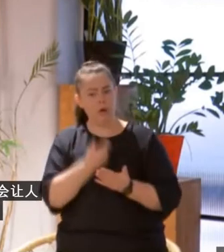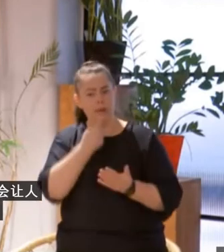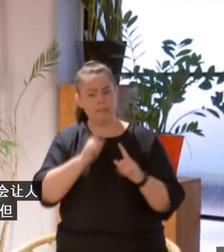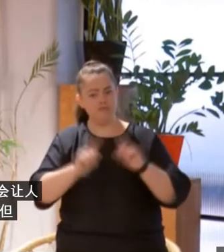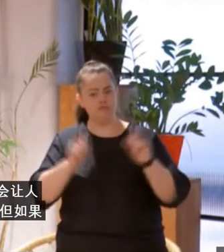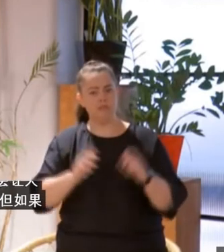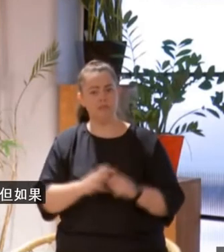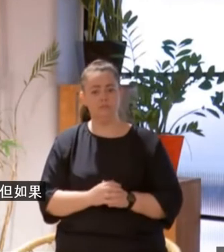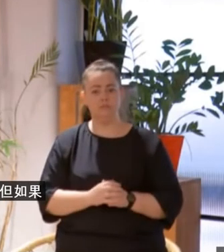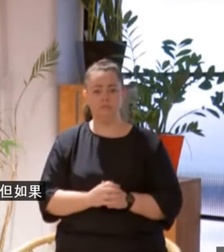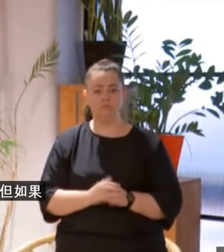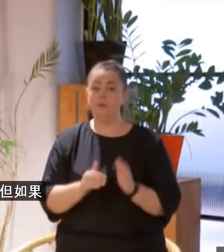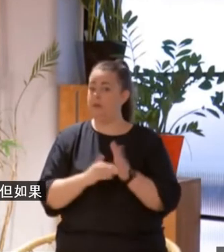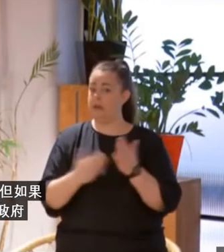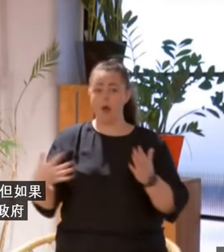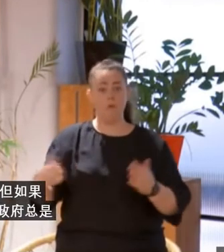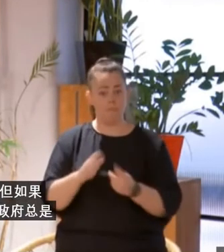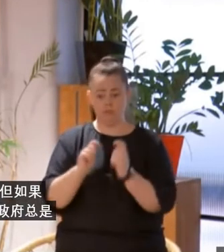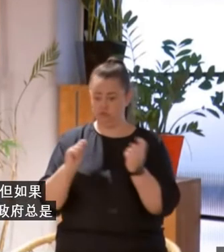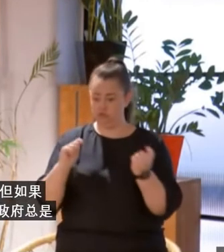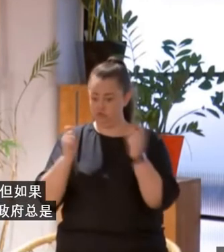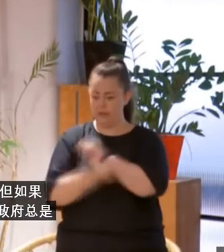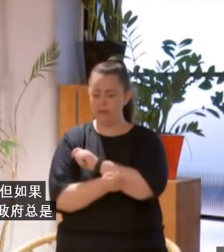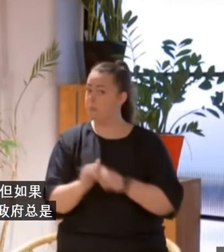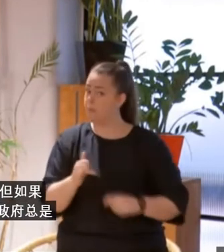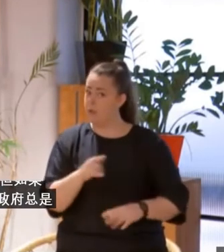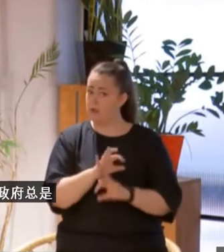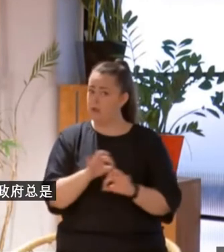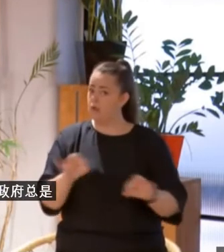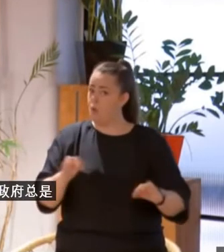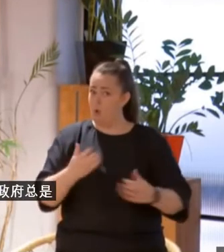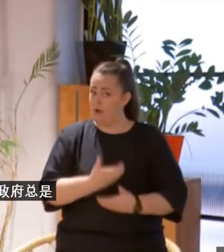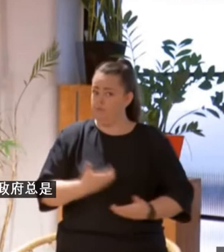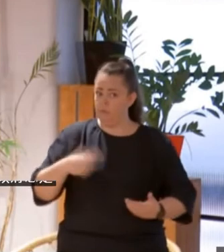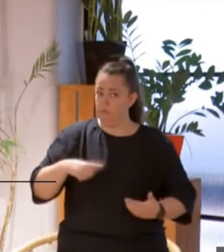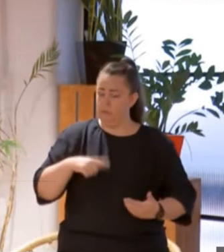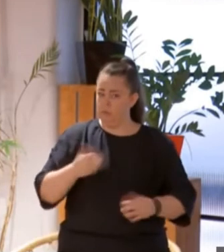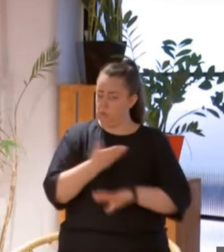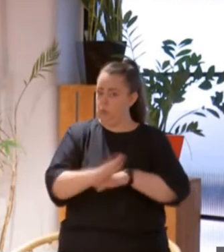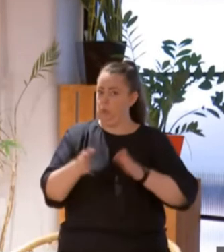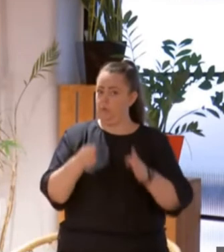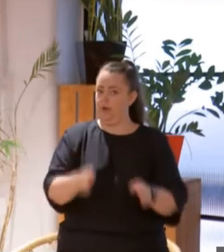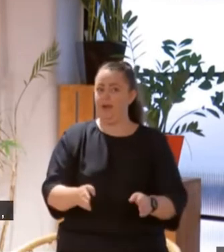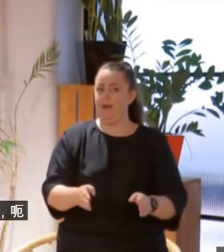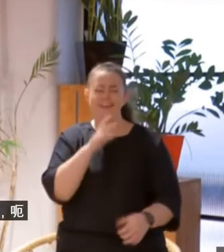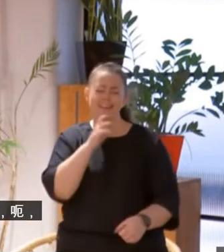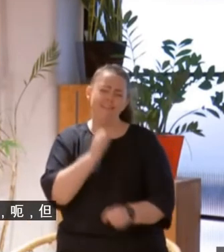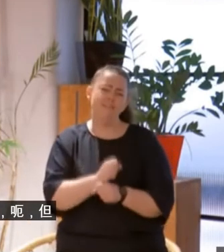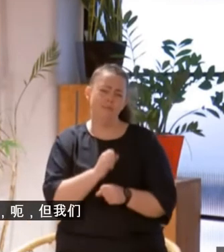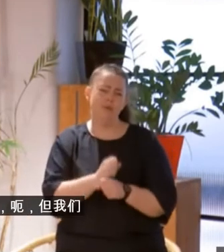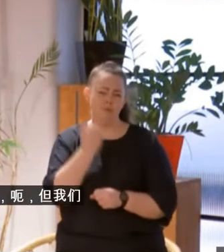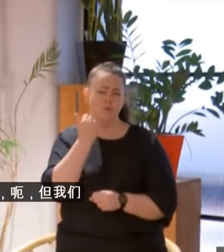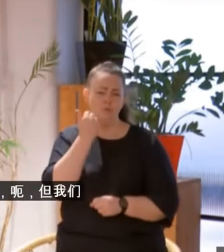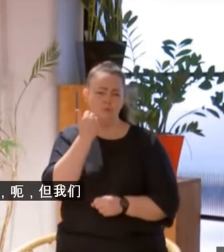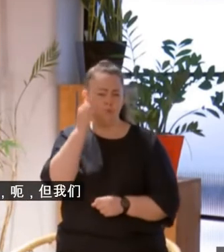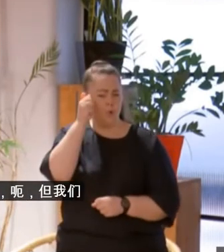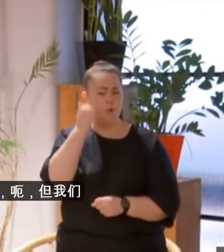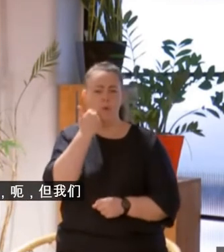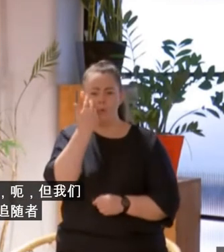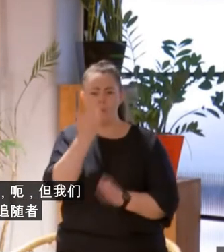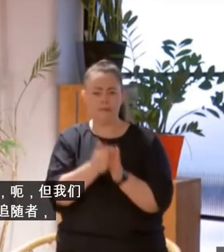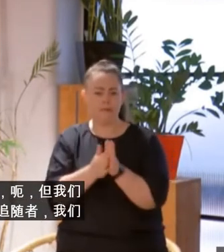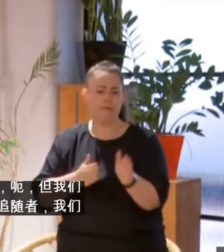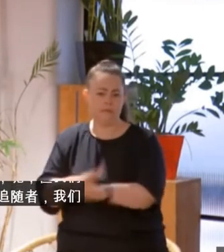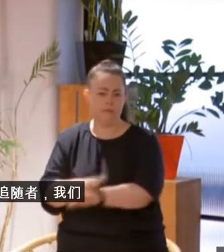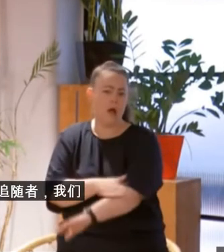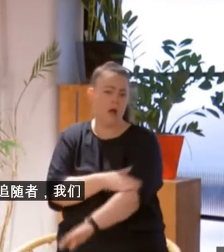uncomfortable at times. But if we don't move, governments are always slow, just the nature of the beast. But we shouldn't just be